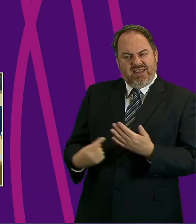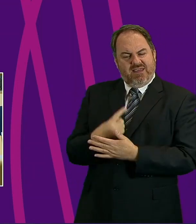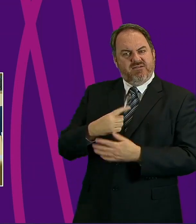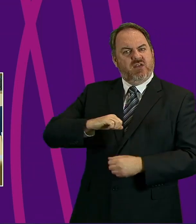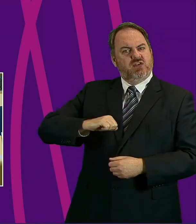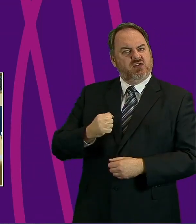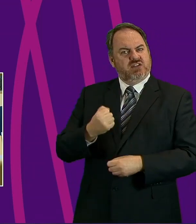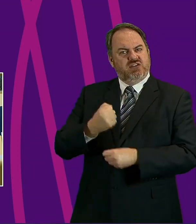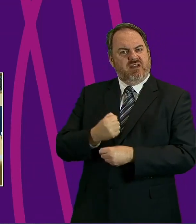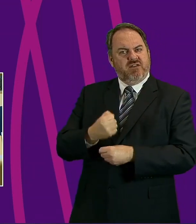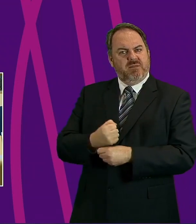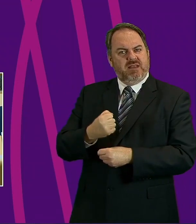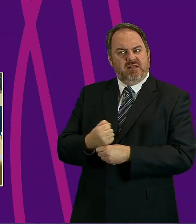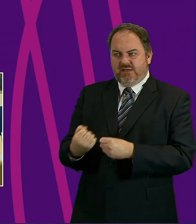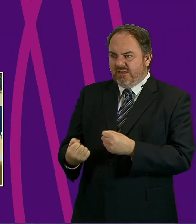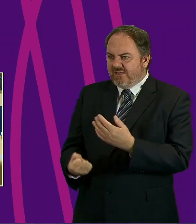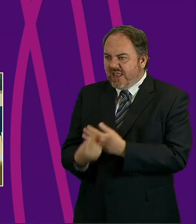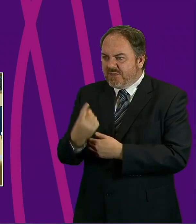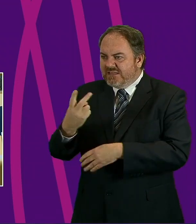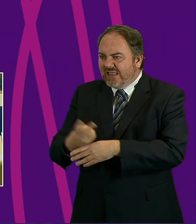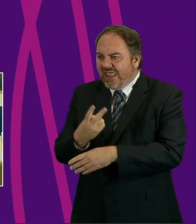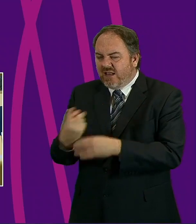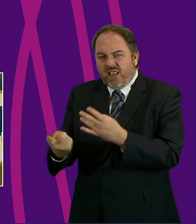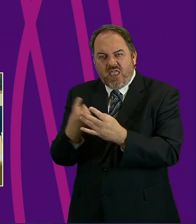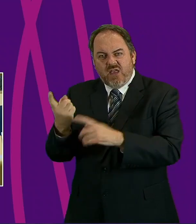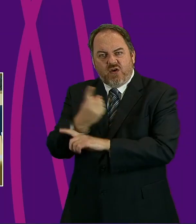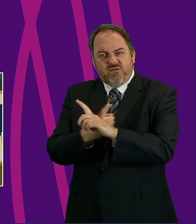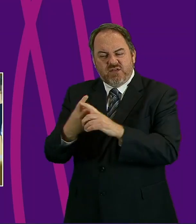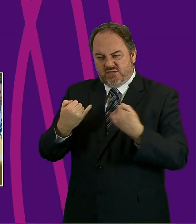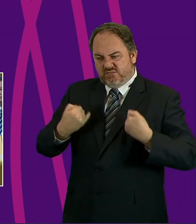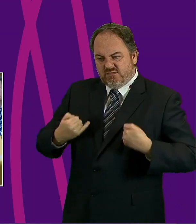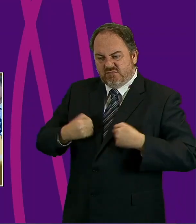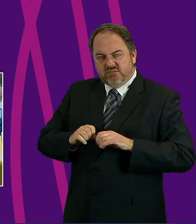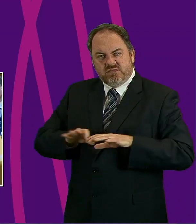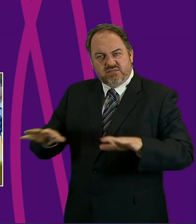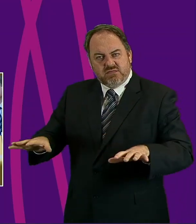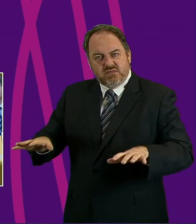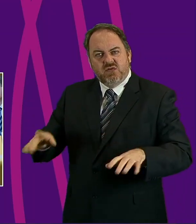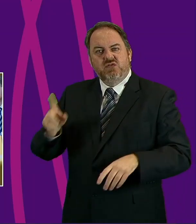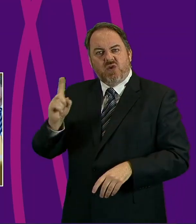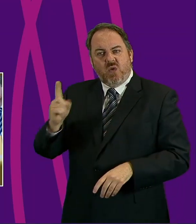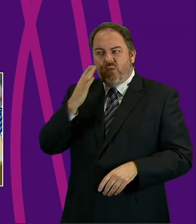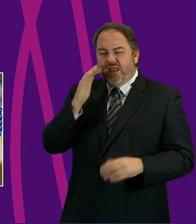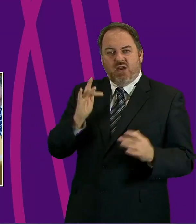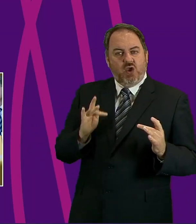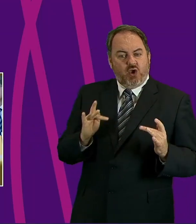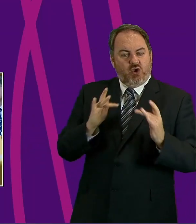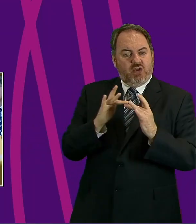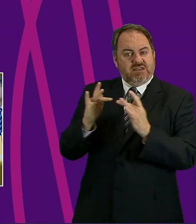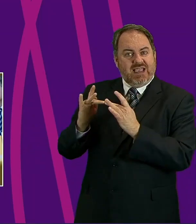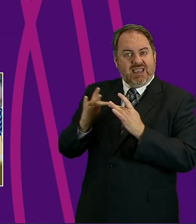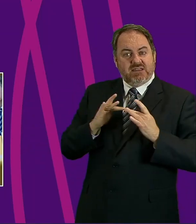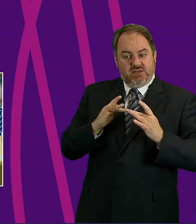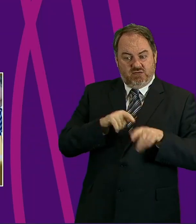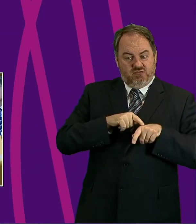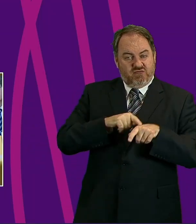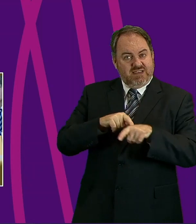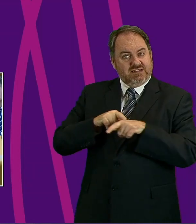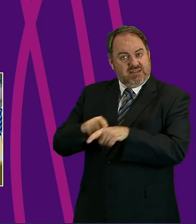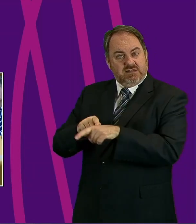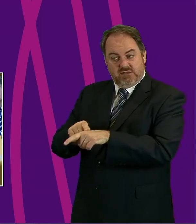kind of public location in future. So can I ask, if and when contact tracers confirm a positive case over the coming